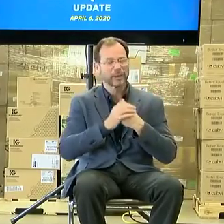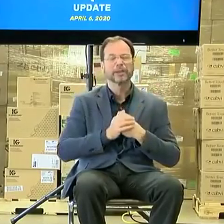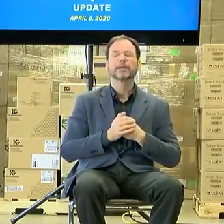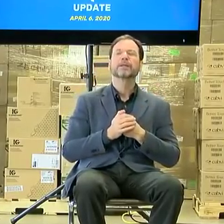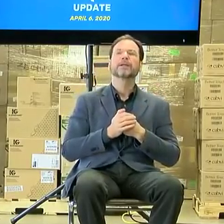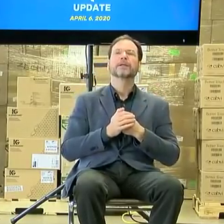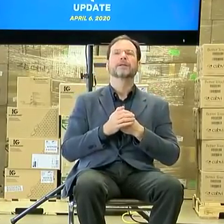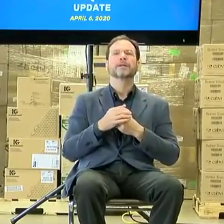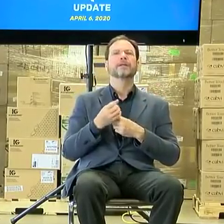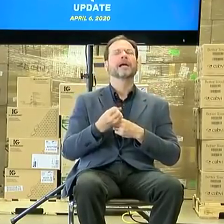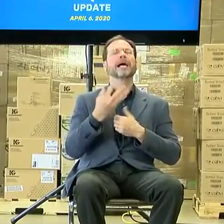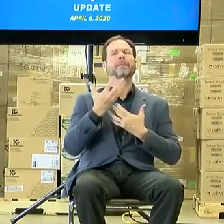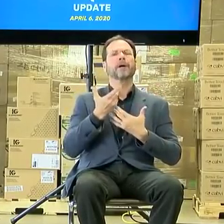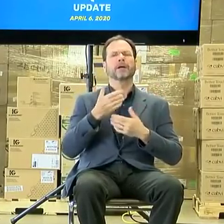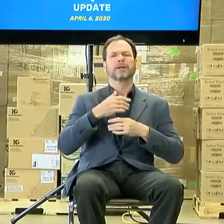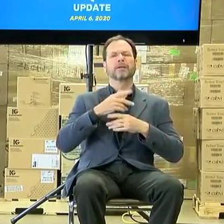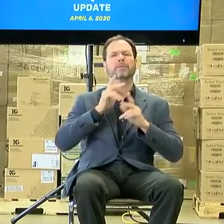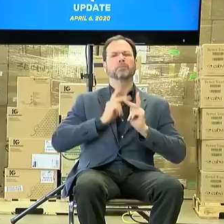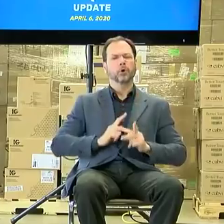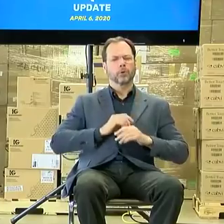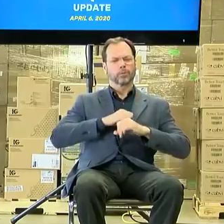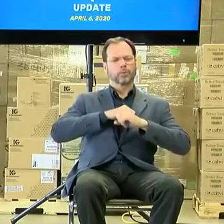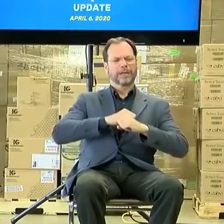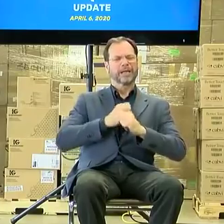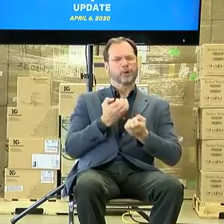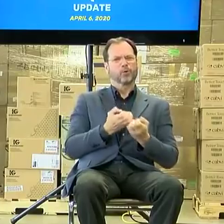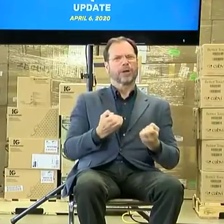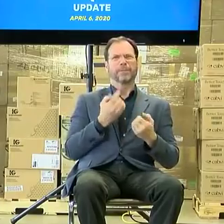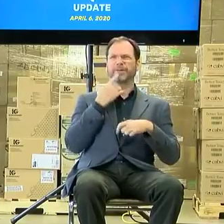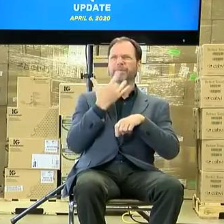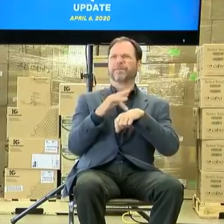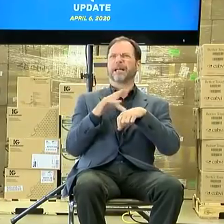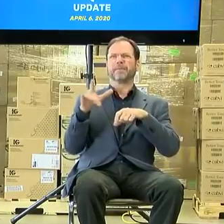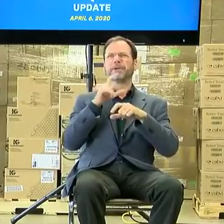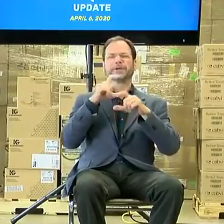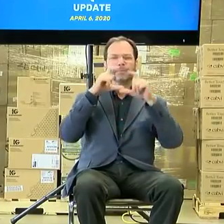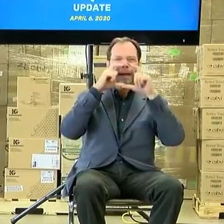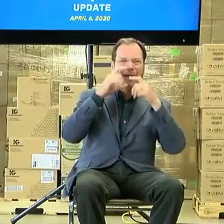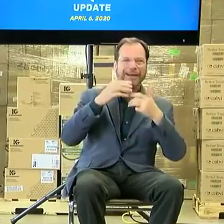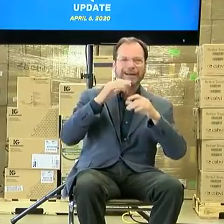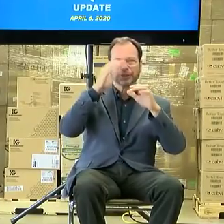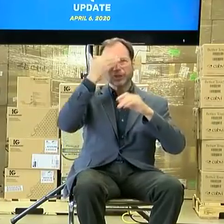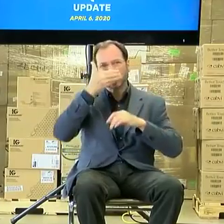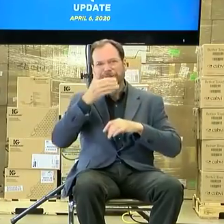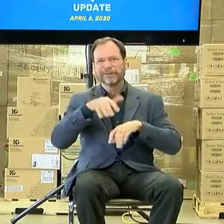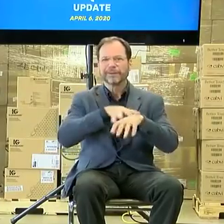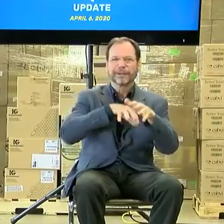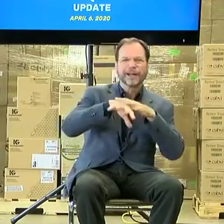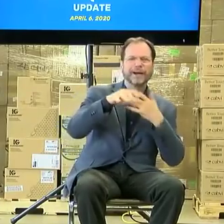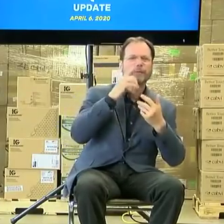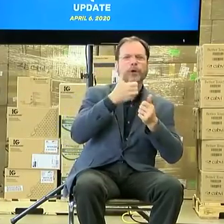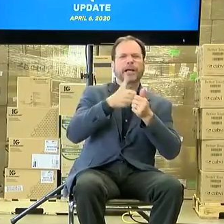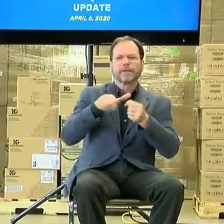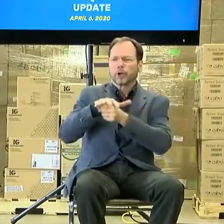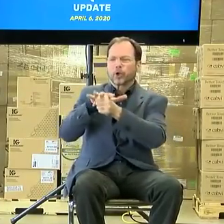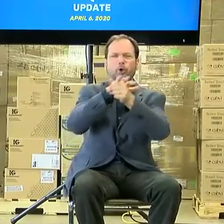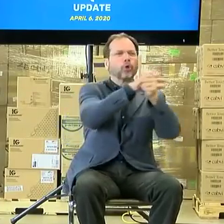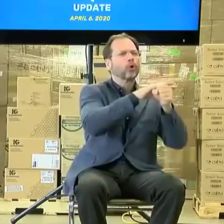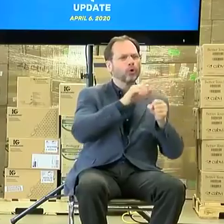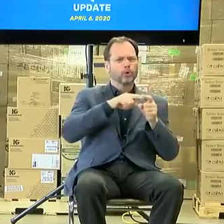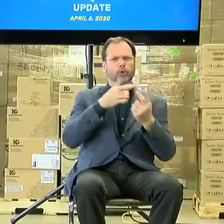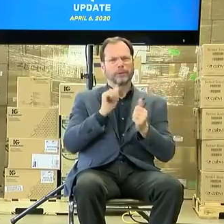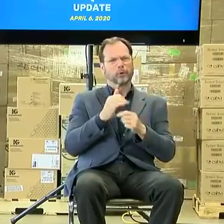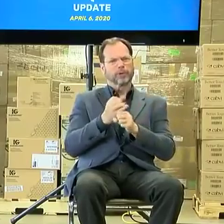amount of personal protection equipment that is available for every location to be able to